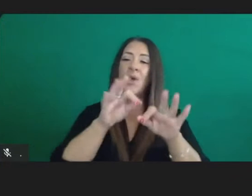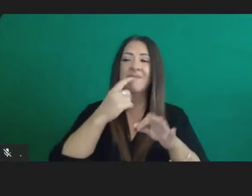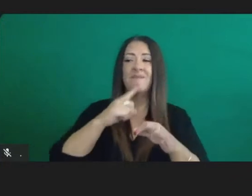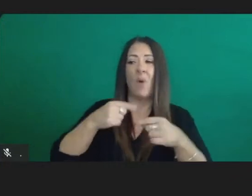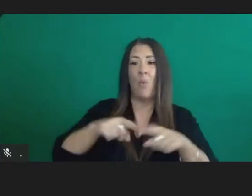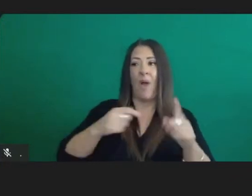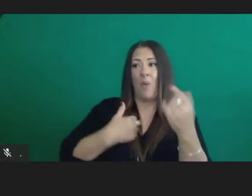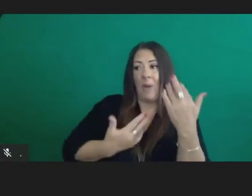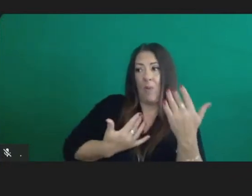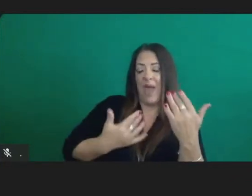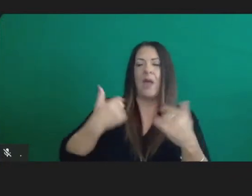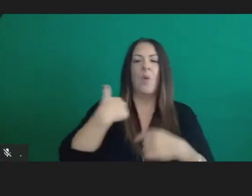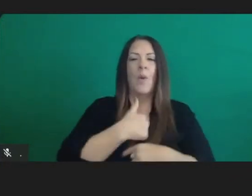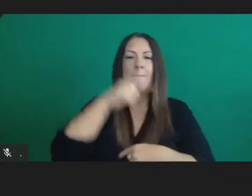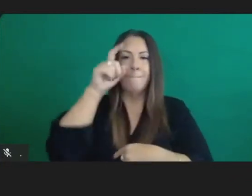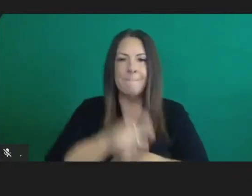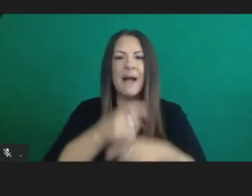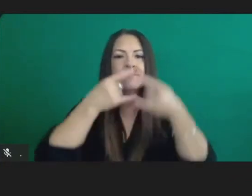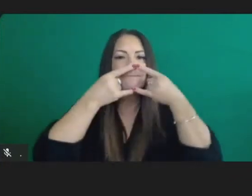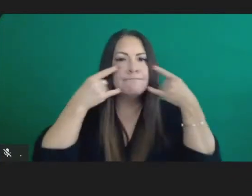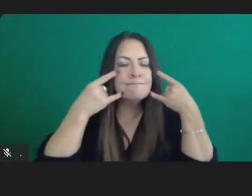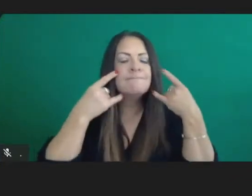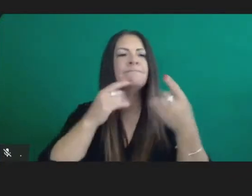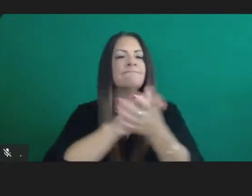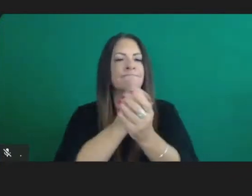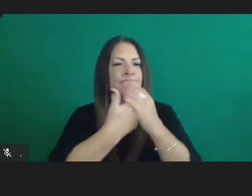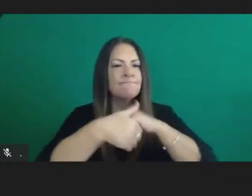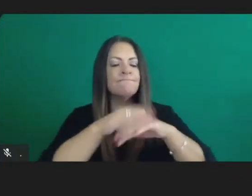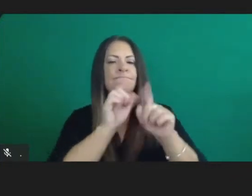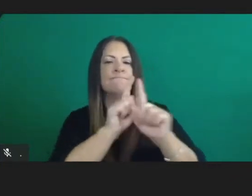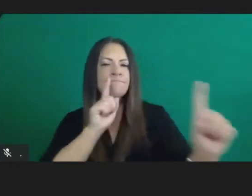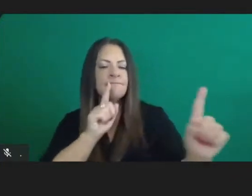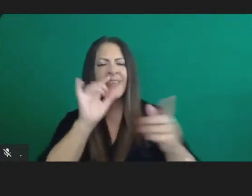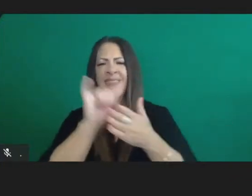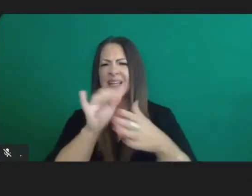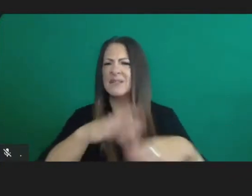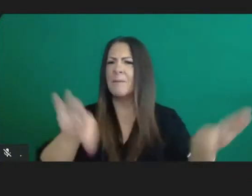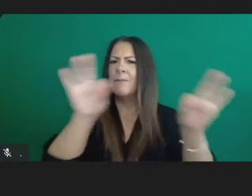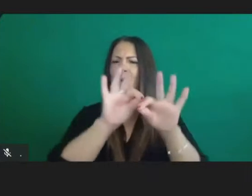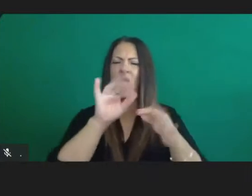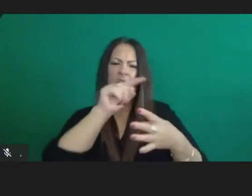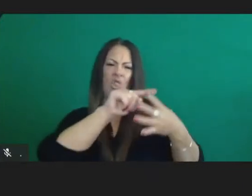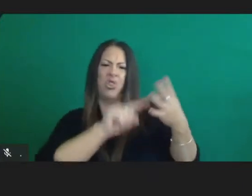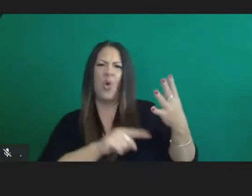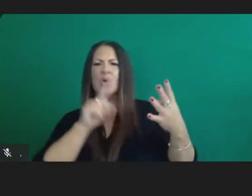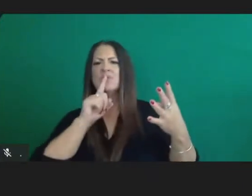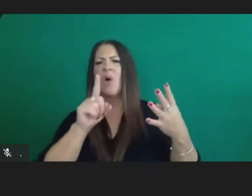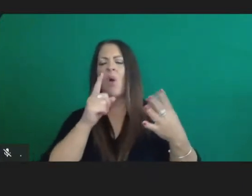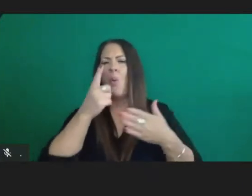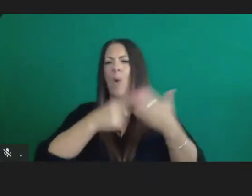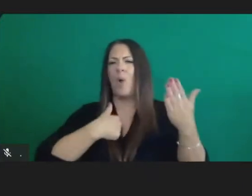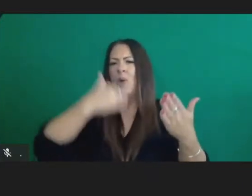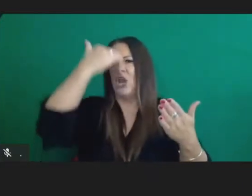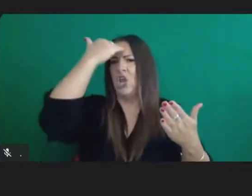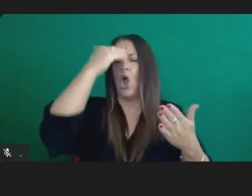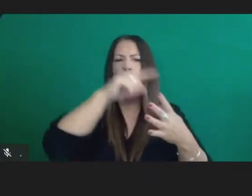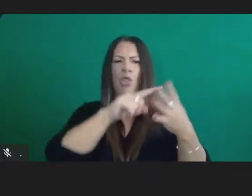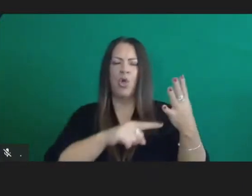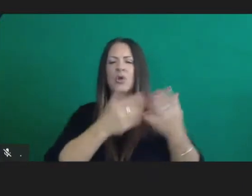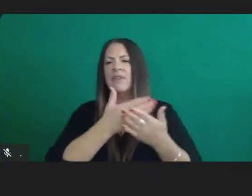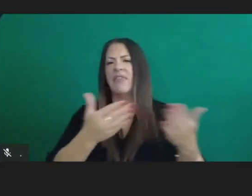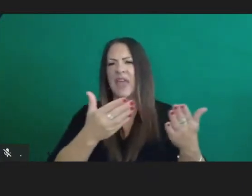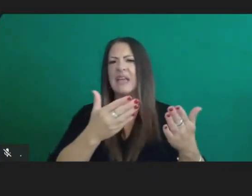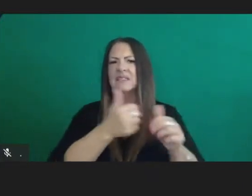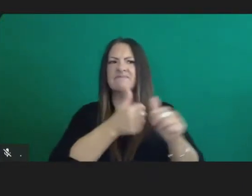that we follow these other guidance, like other experts have said, are the tools that we have today, and we'll continue to use